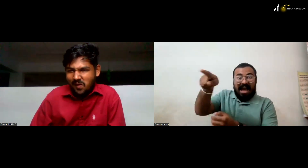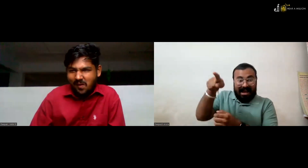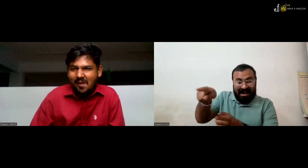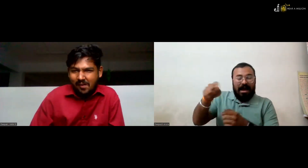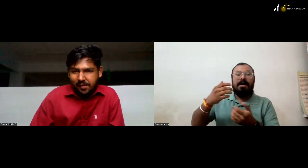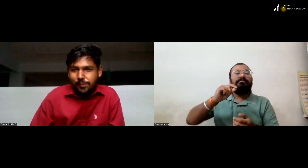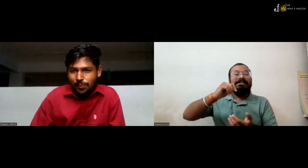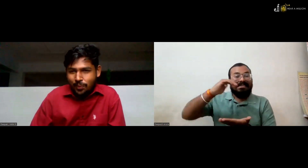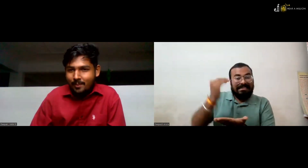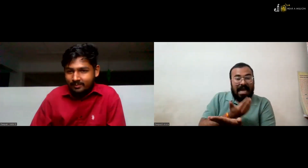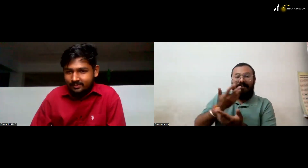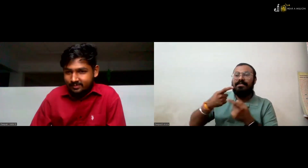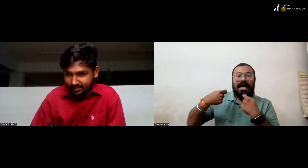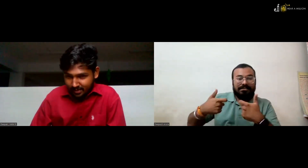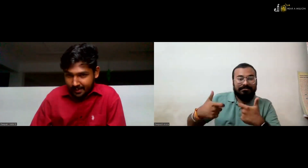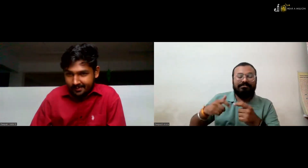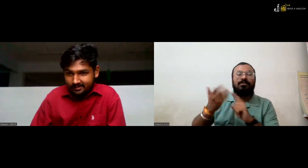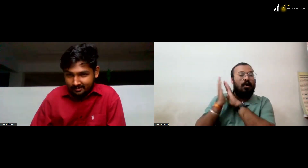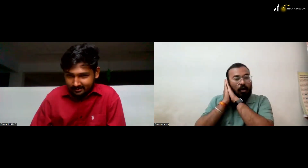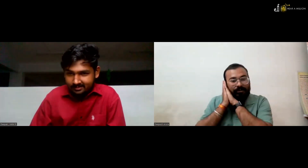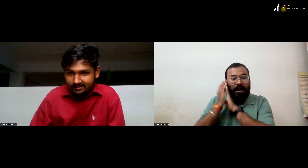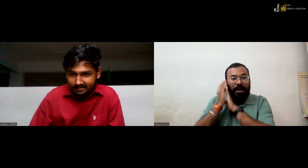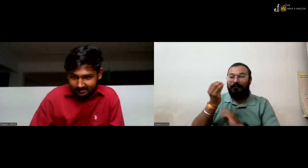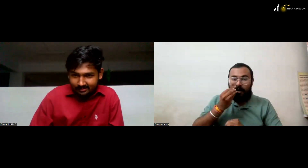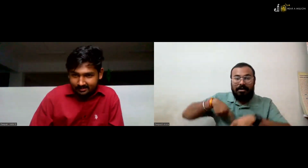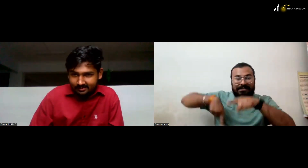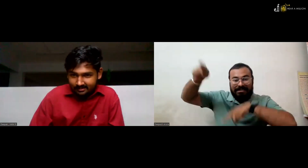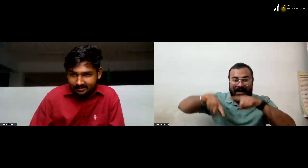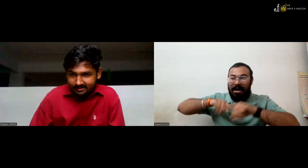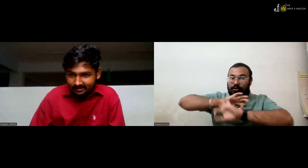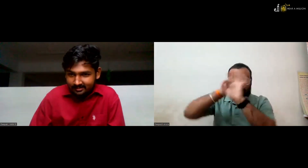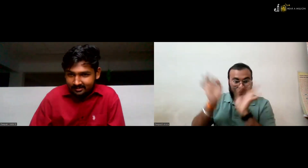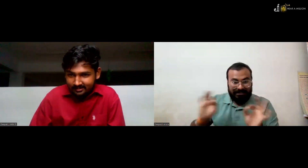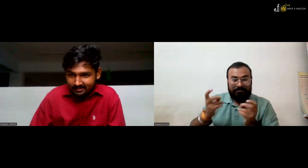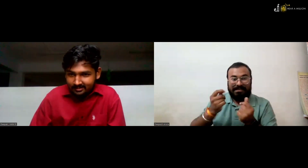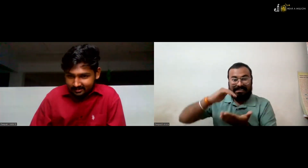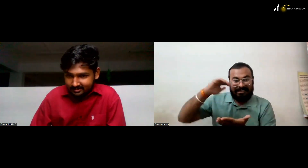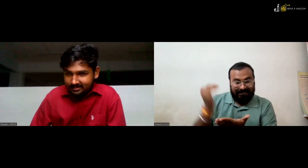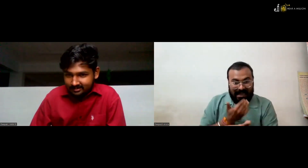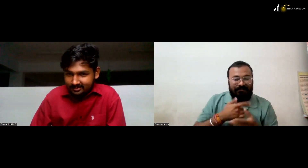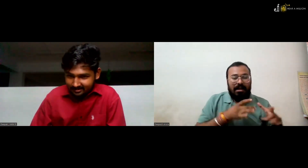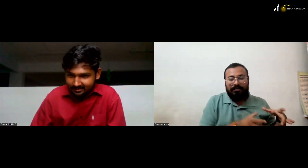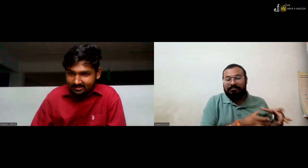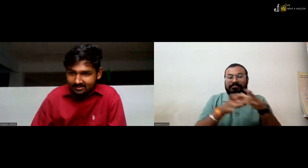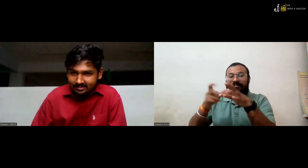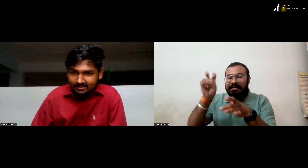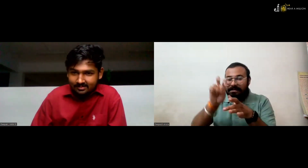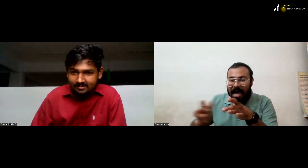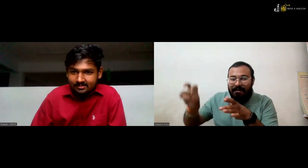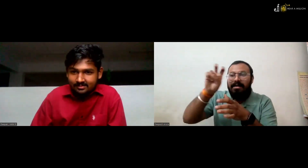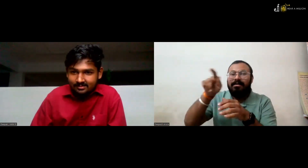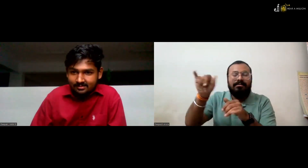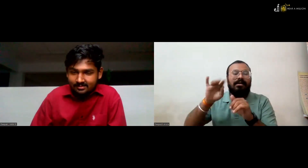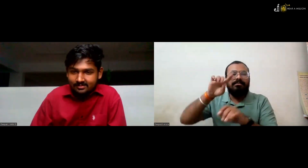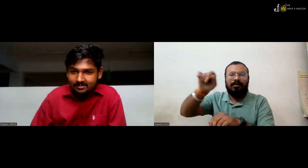family members as well. So if we are traveling at other place, how we can save our expenses for the food and travel. If we have saved